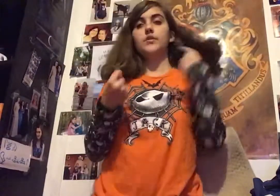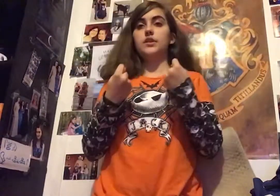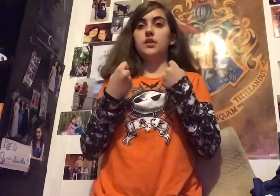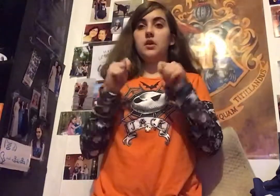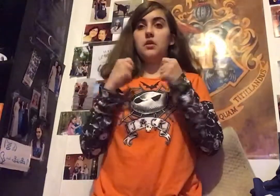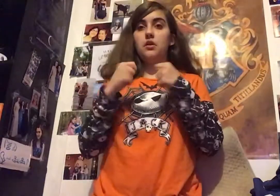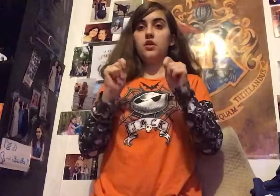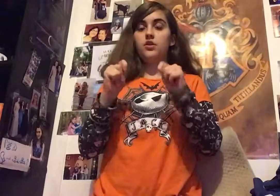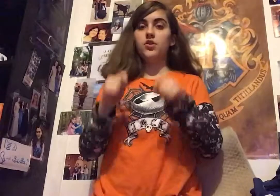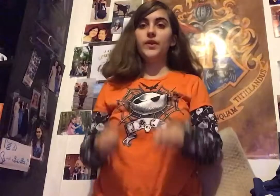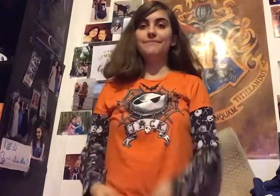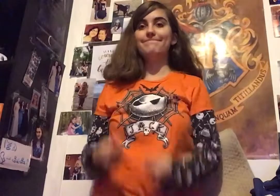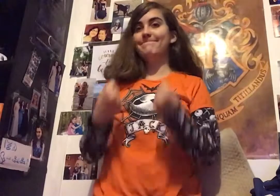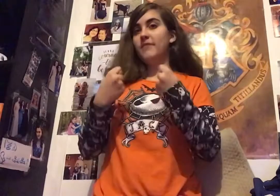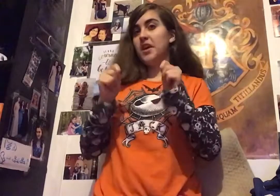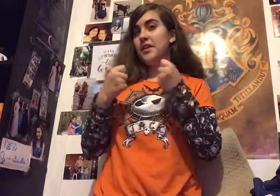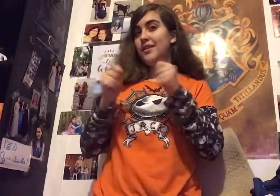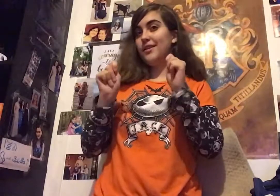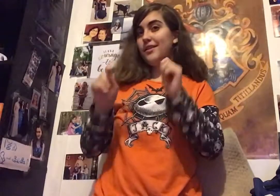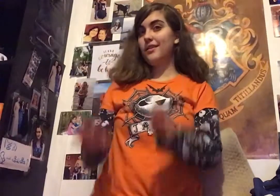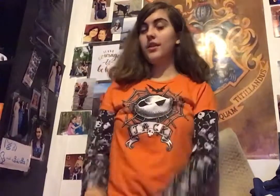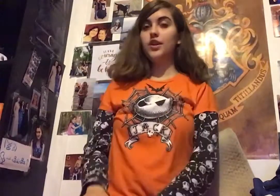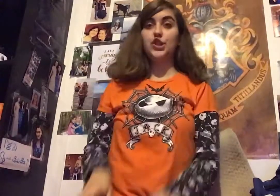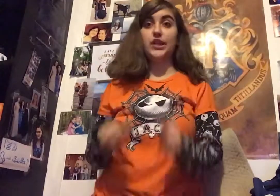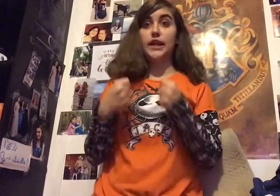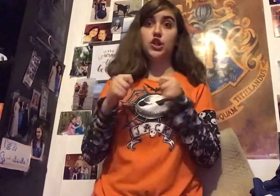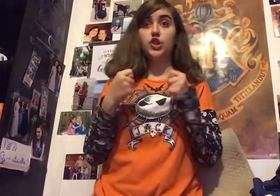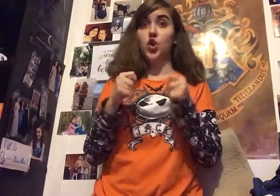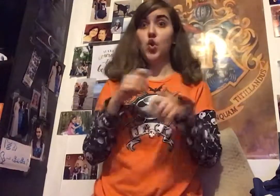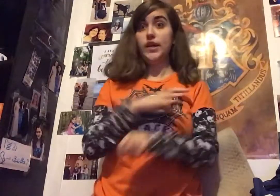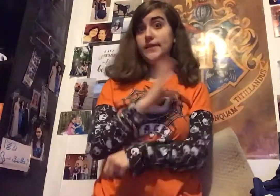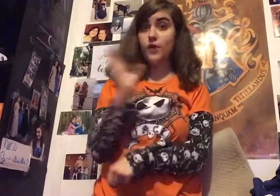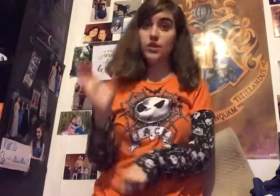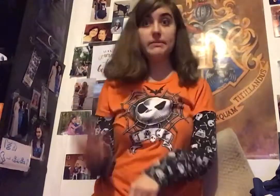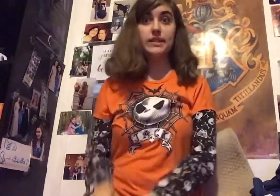it's toy. Because you get toys for Christmas.